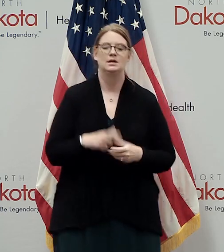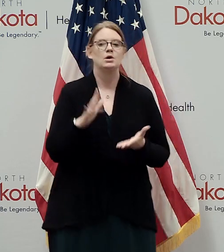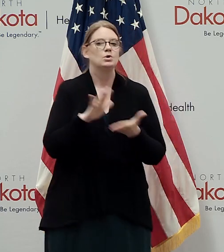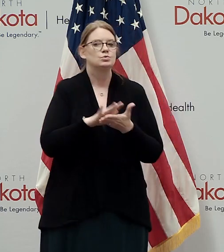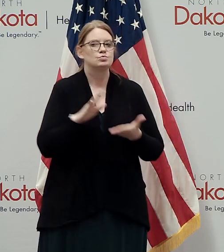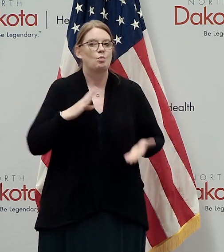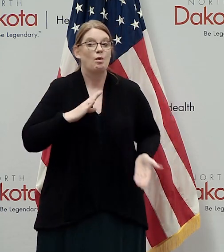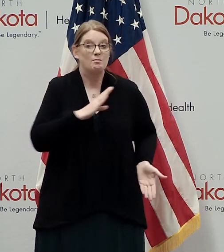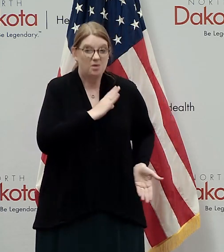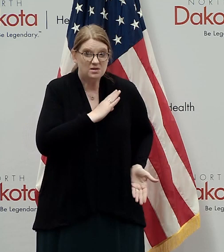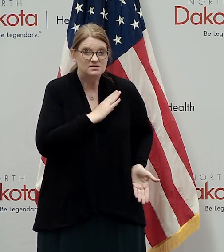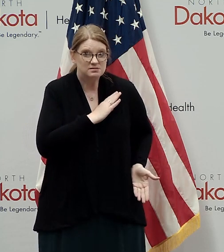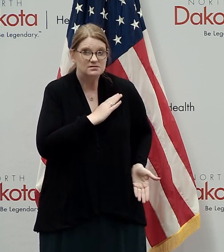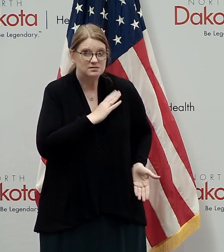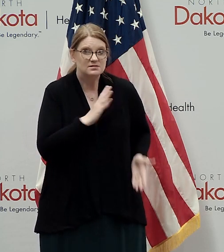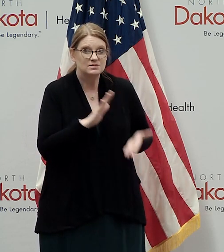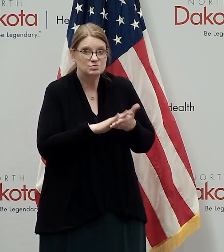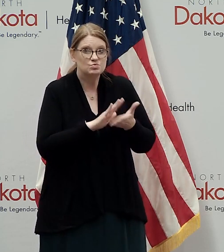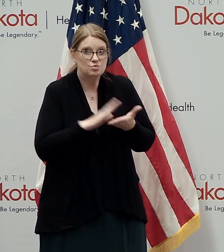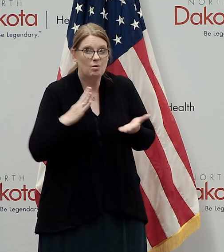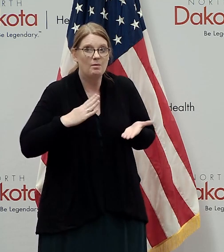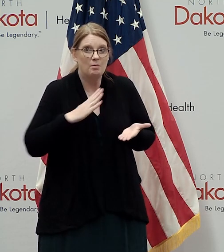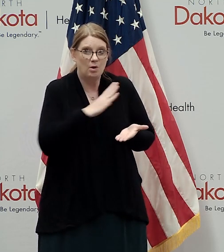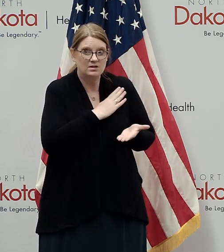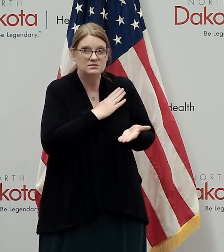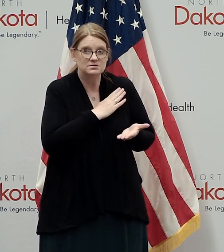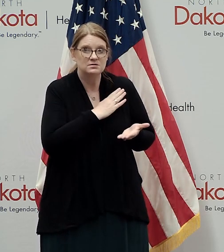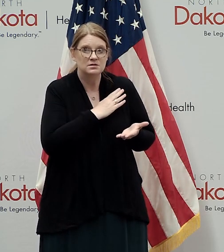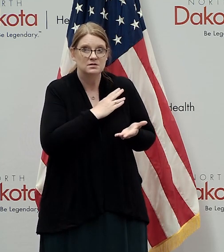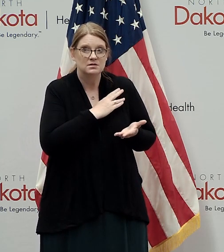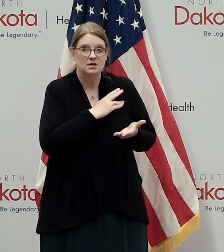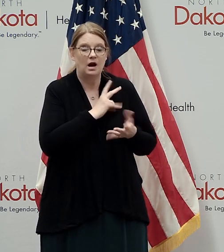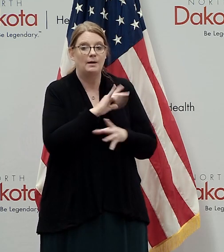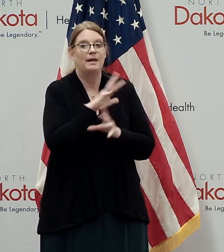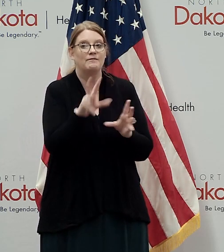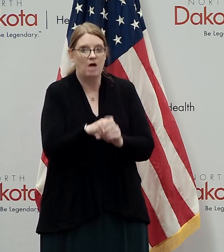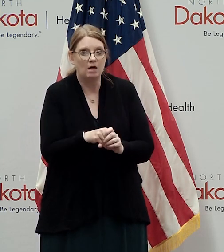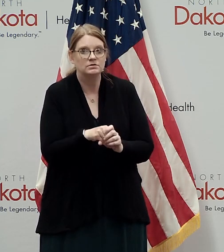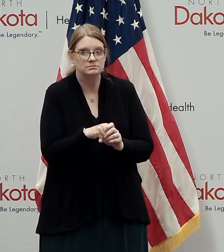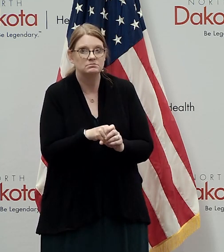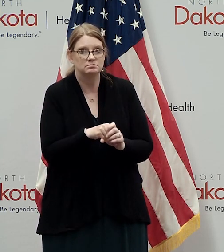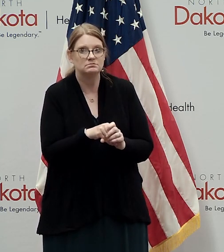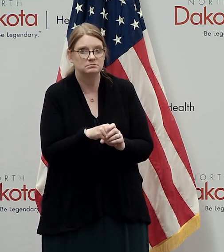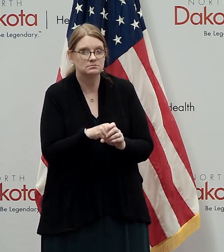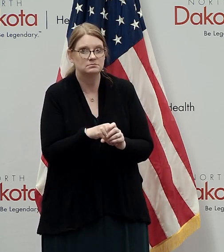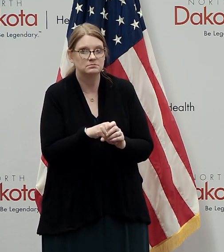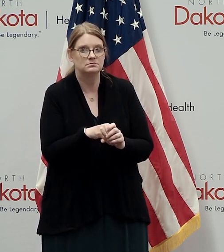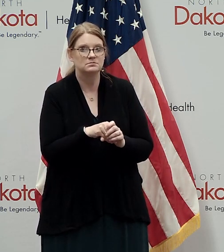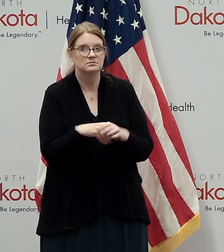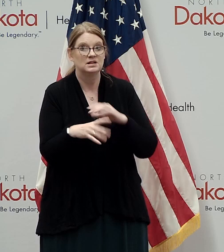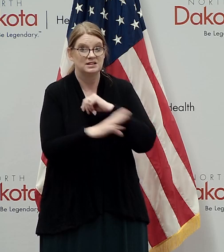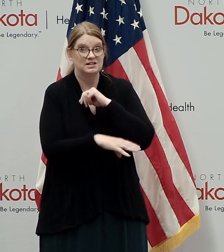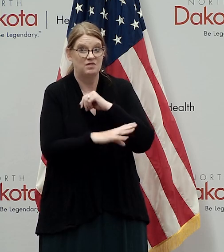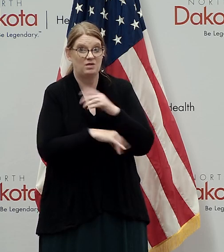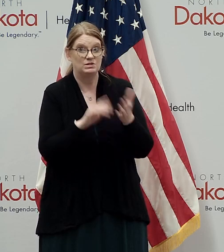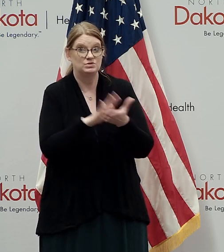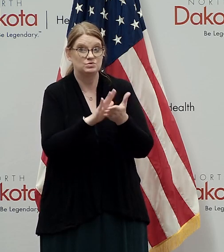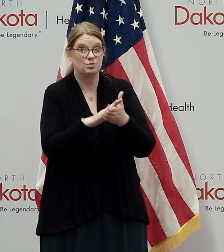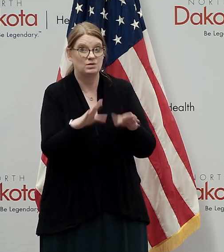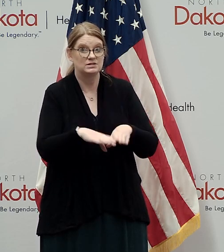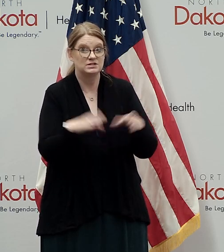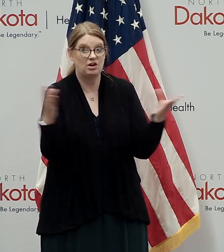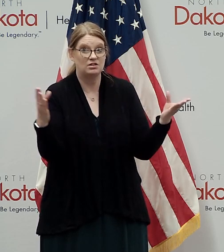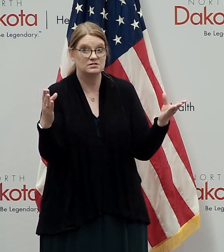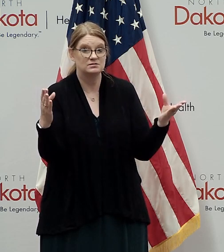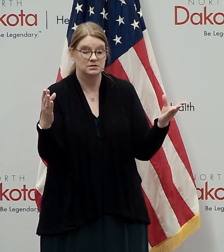boards are going to be in the arena, as Roosevelt would say. They're going to be in the arena this fall when school starts, because they're going to be right